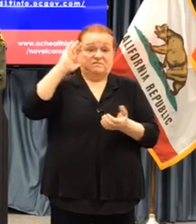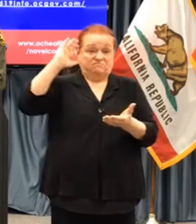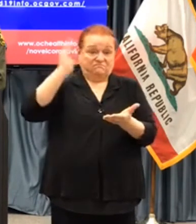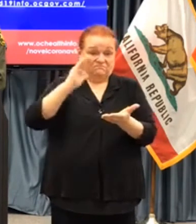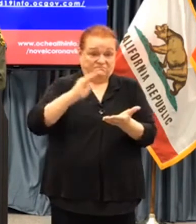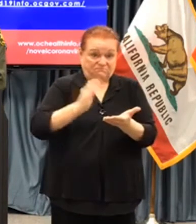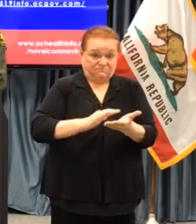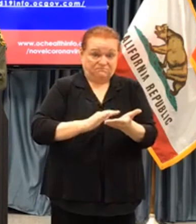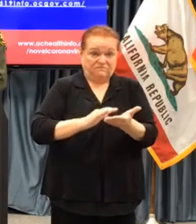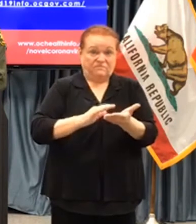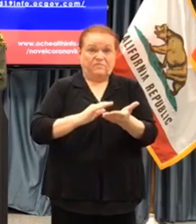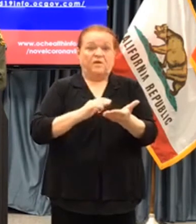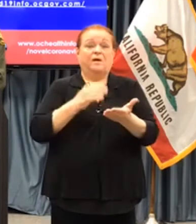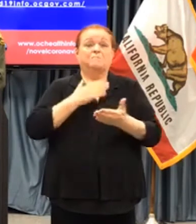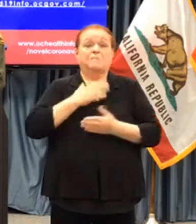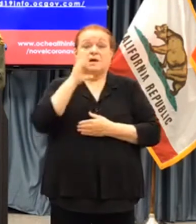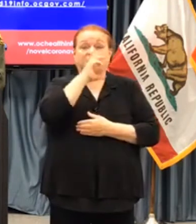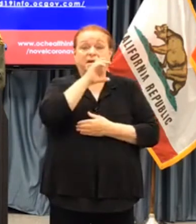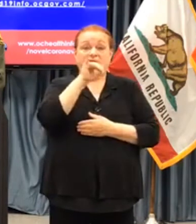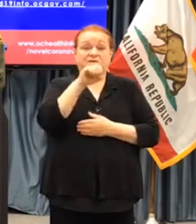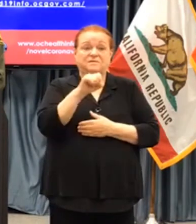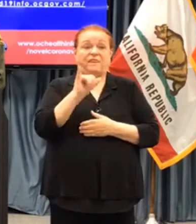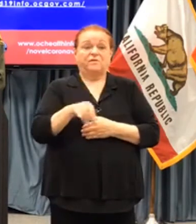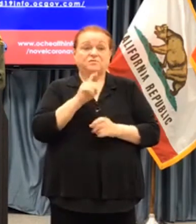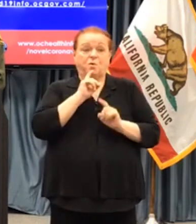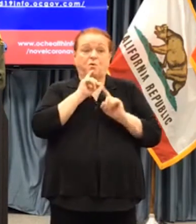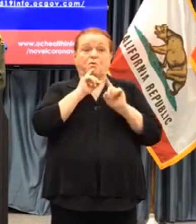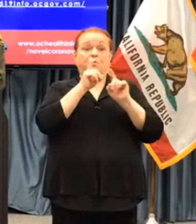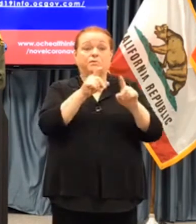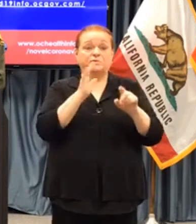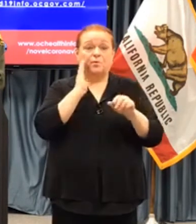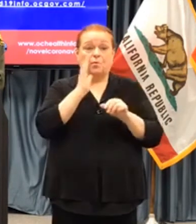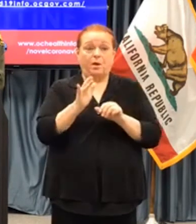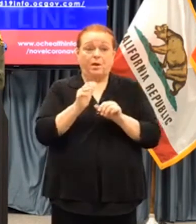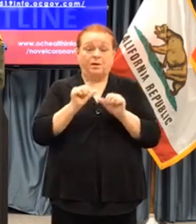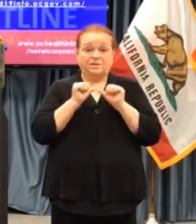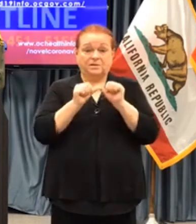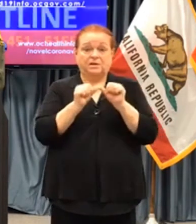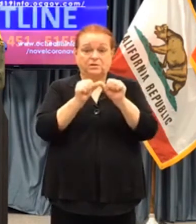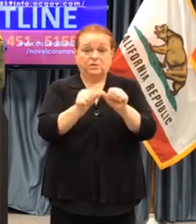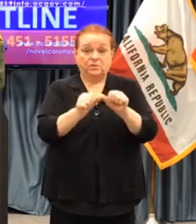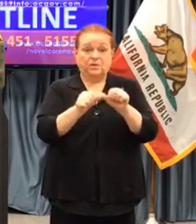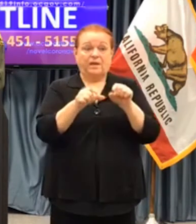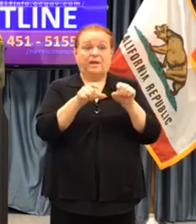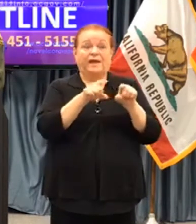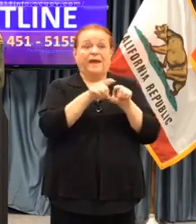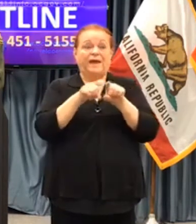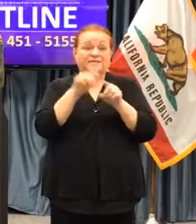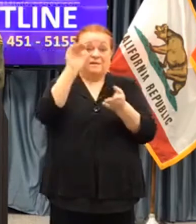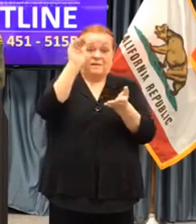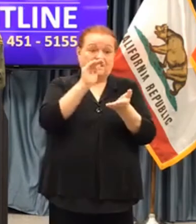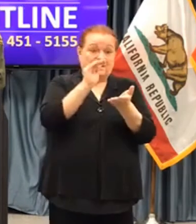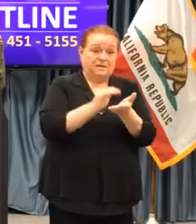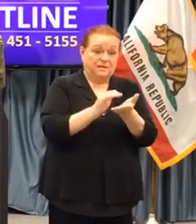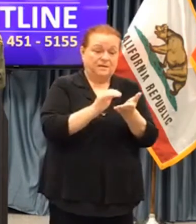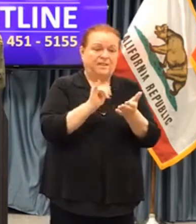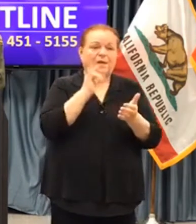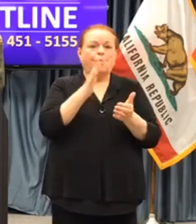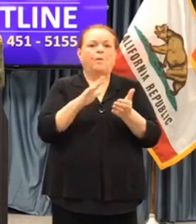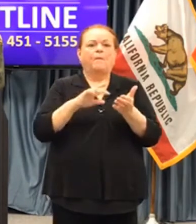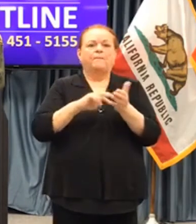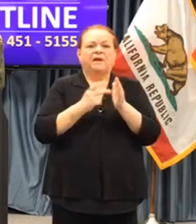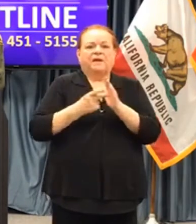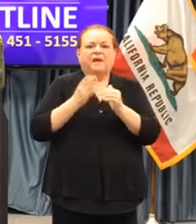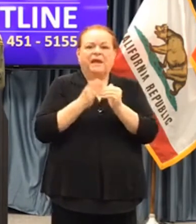is that those orders will probably coincide as emergency is mitigated. That will mark the end of the emergency